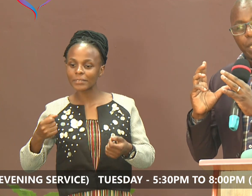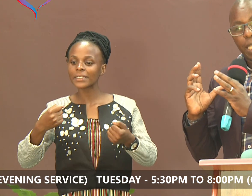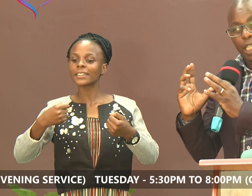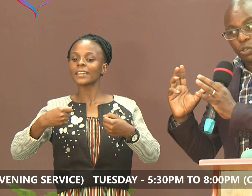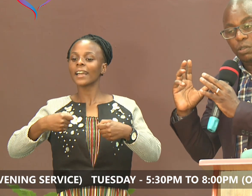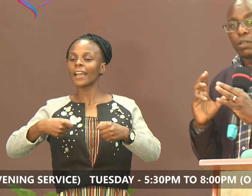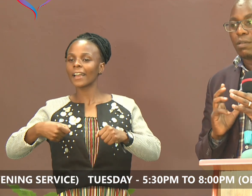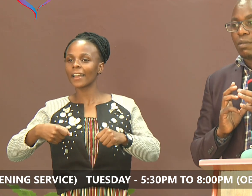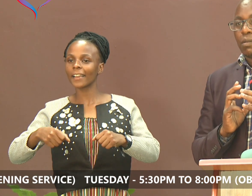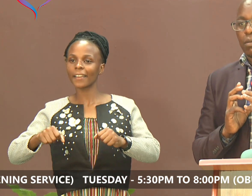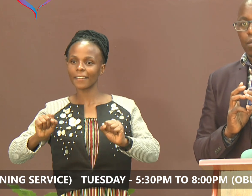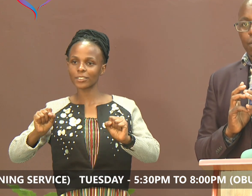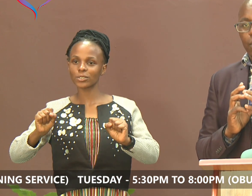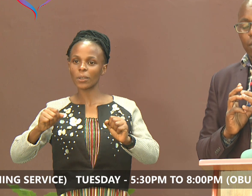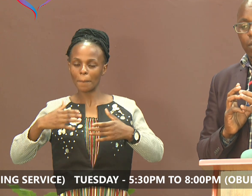of